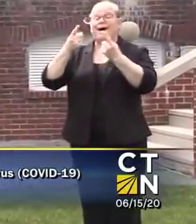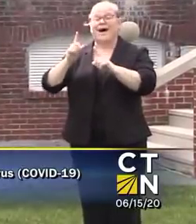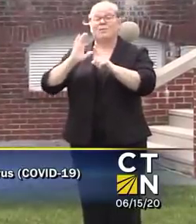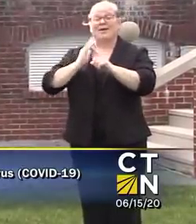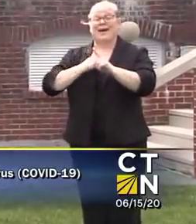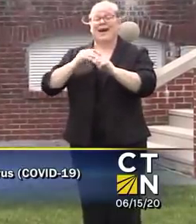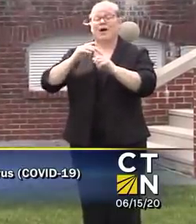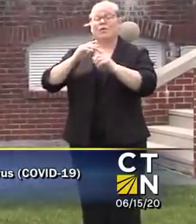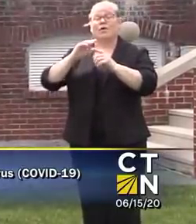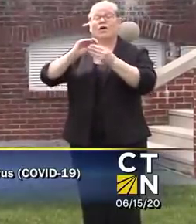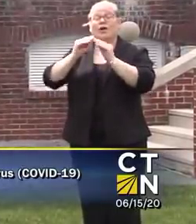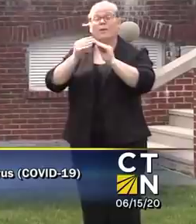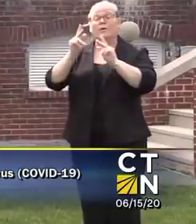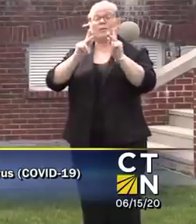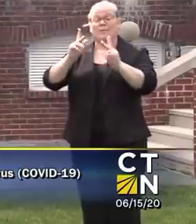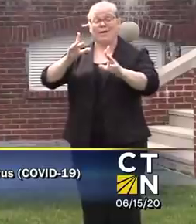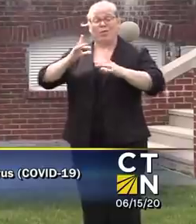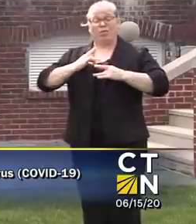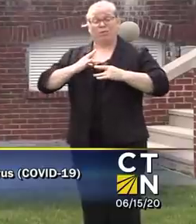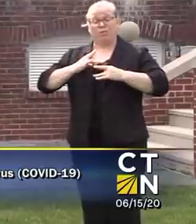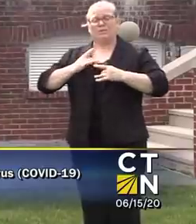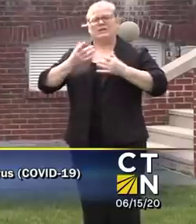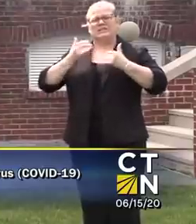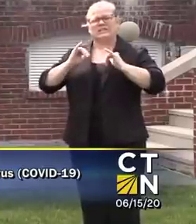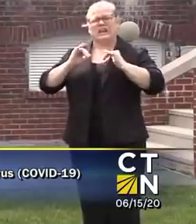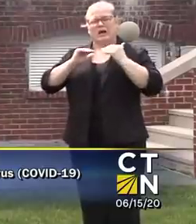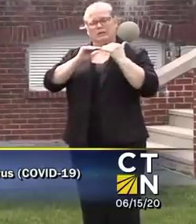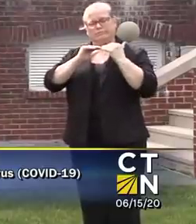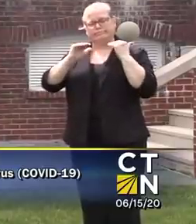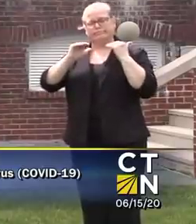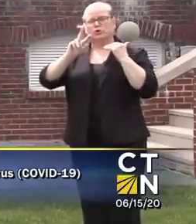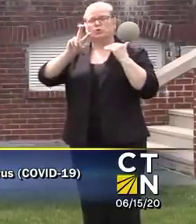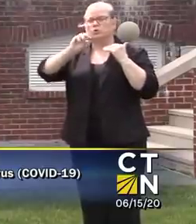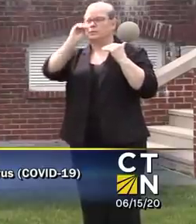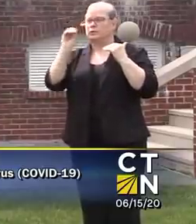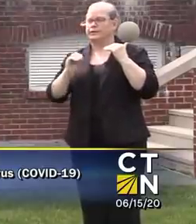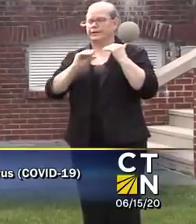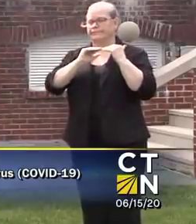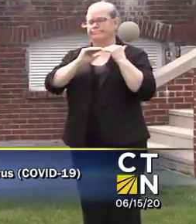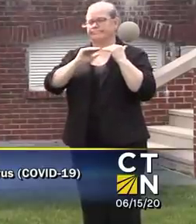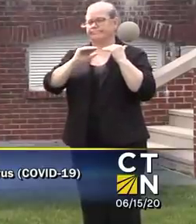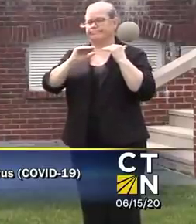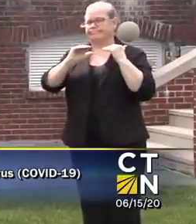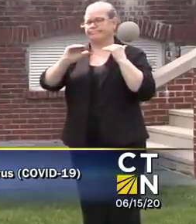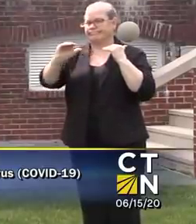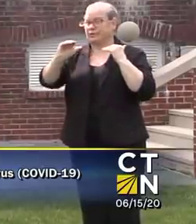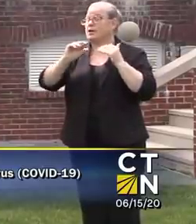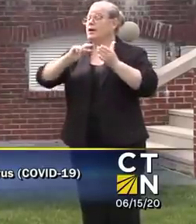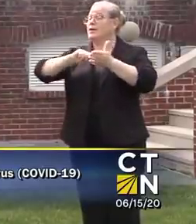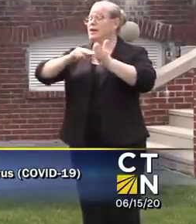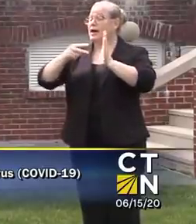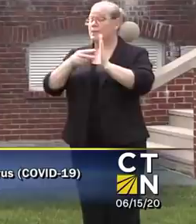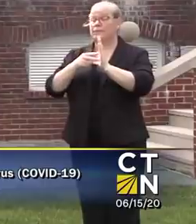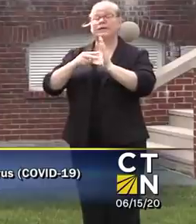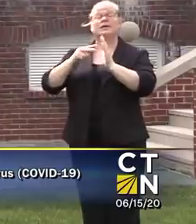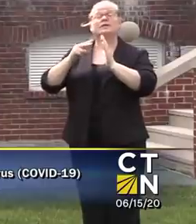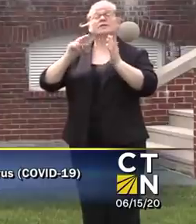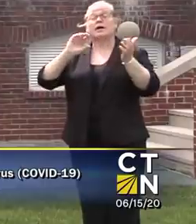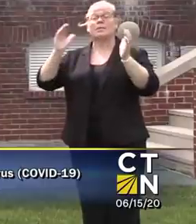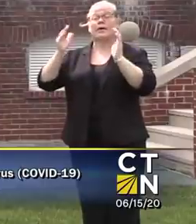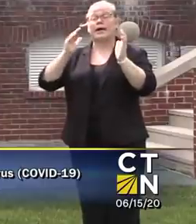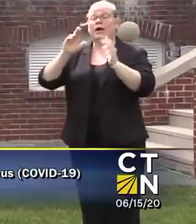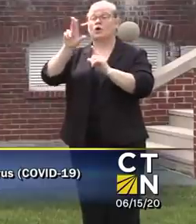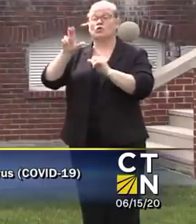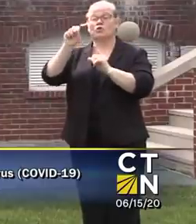at 2%. And that makes us probably in the best 5 or 6 states in the country in terms